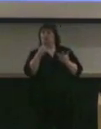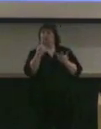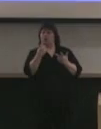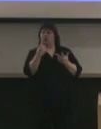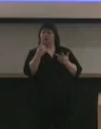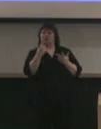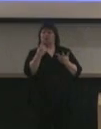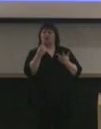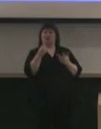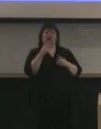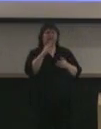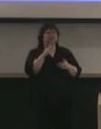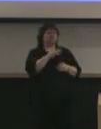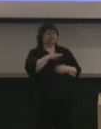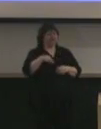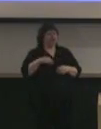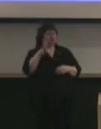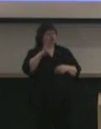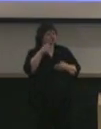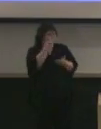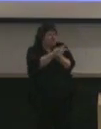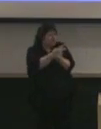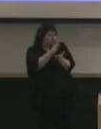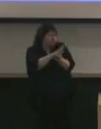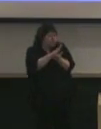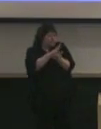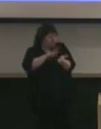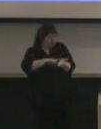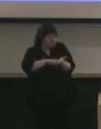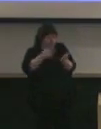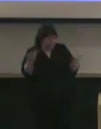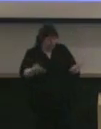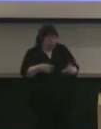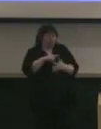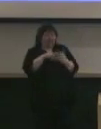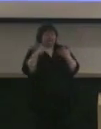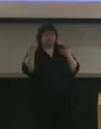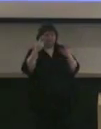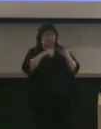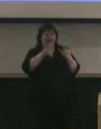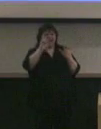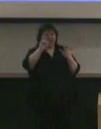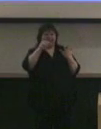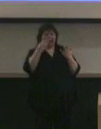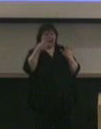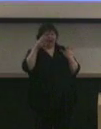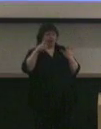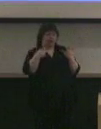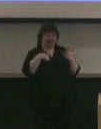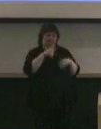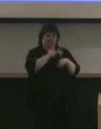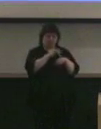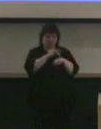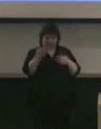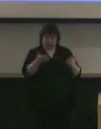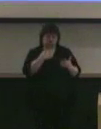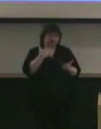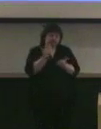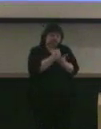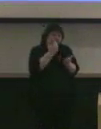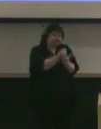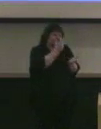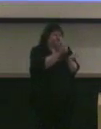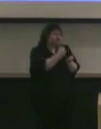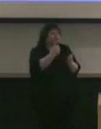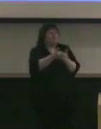of Massachusetts at Worcester, the Graduate School of Nursing, and somebody from AHEC. We have lots of resources, so we encourage you not